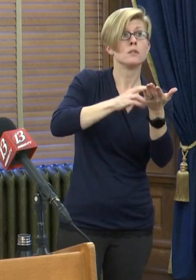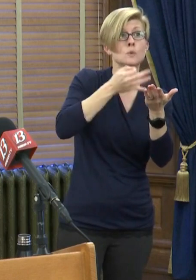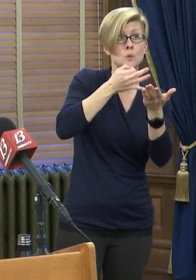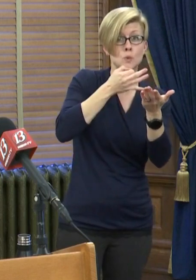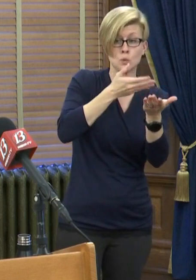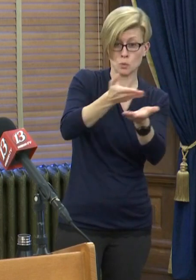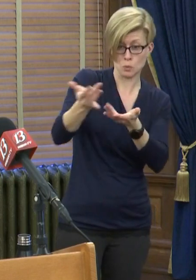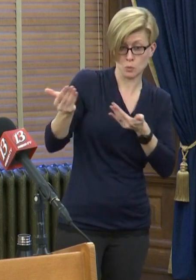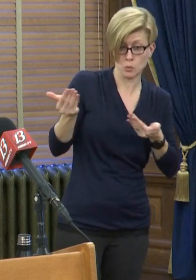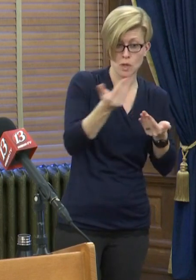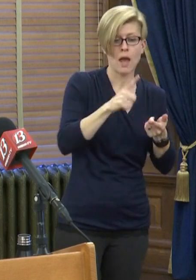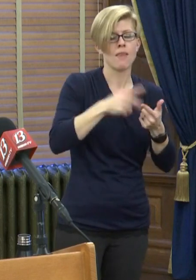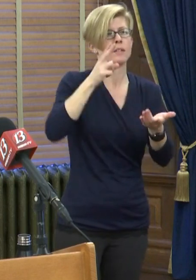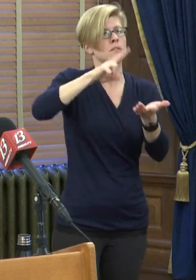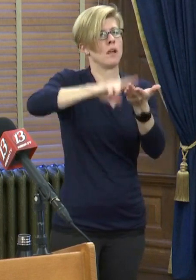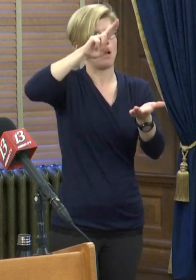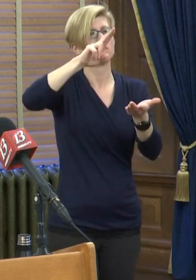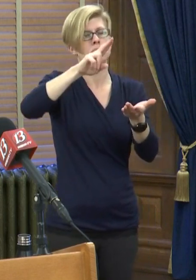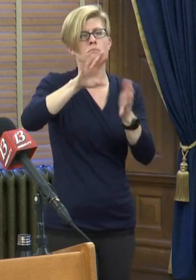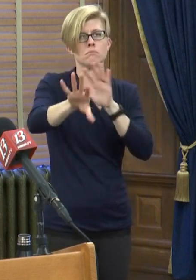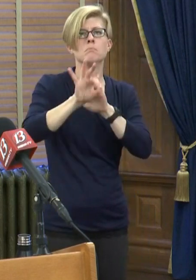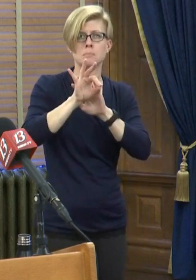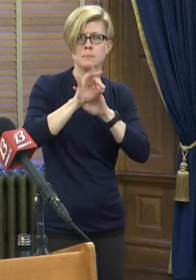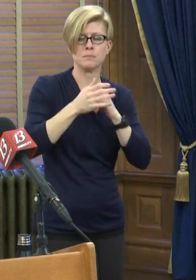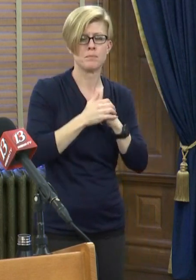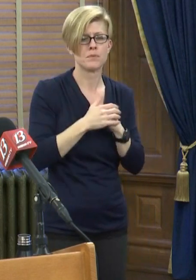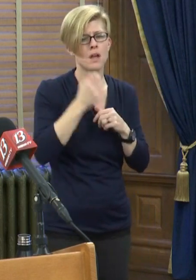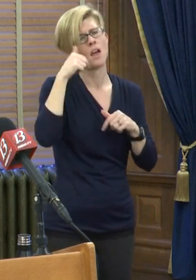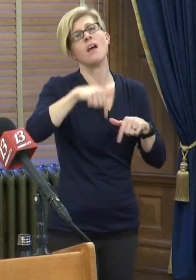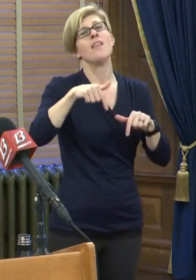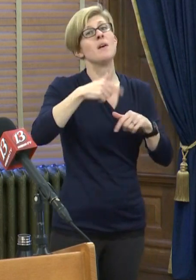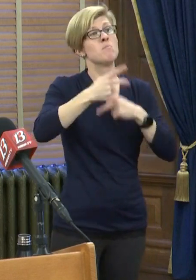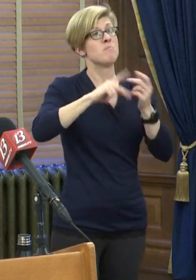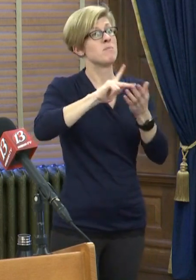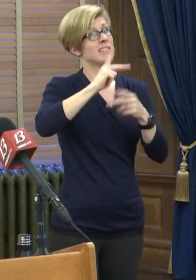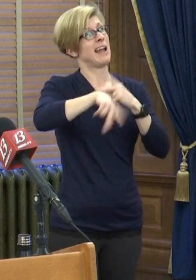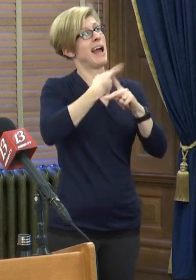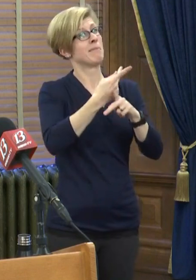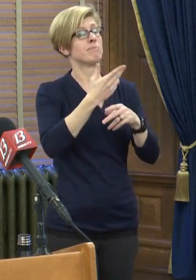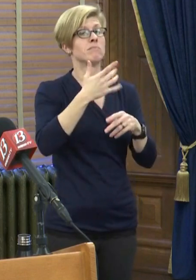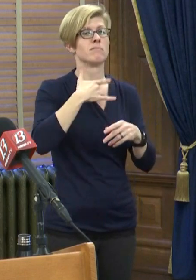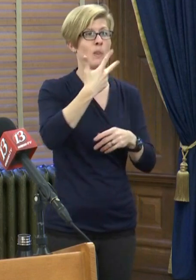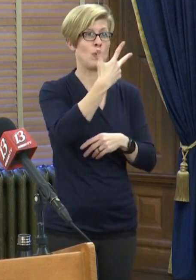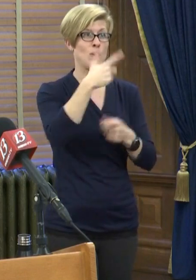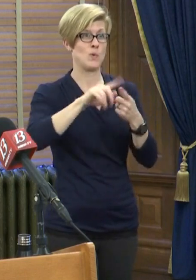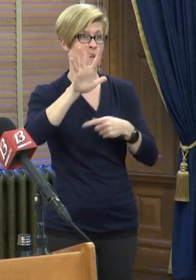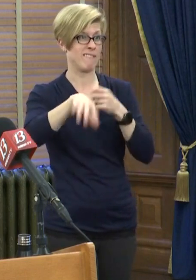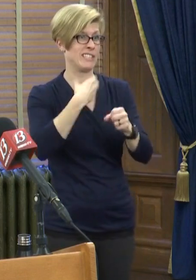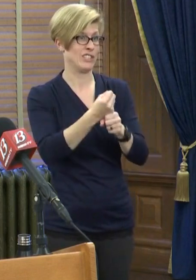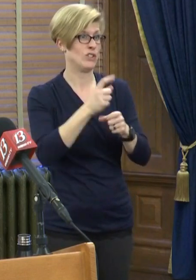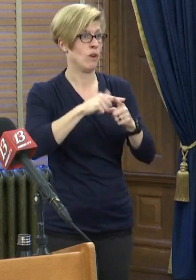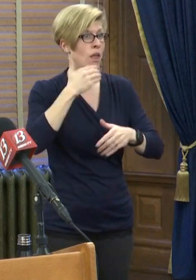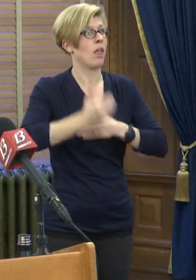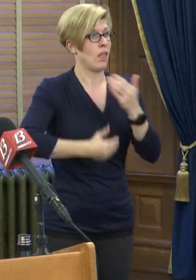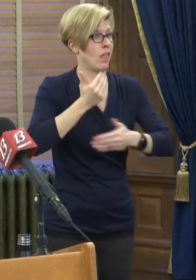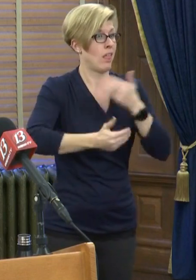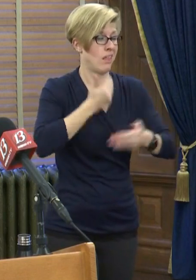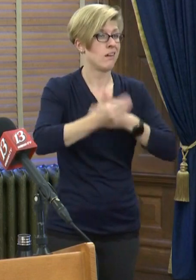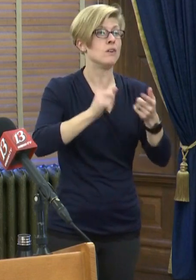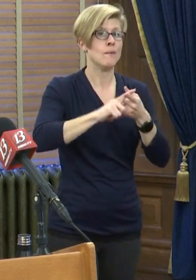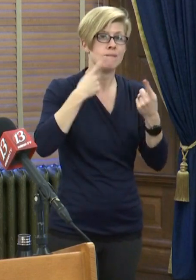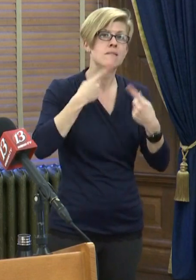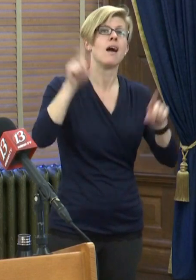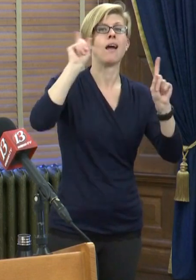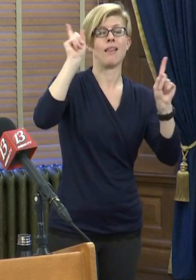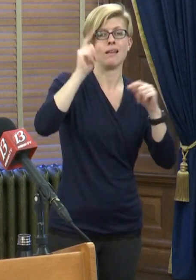contract. So historically, these modernization projects take 3 to 5 years, but here in Kansas, we are taking every possible